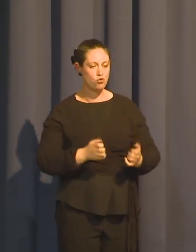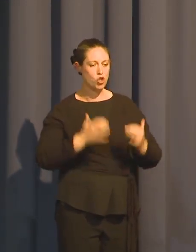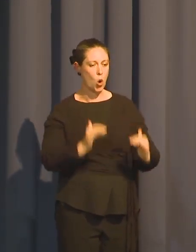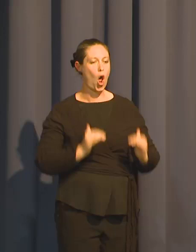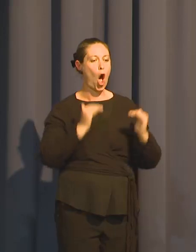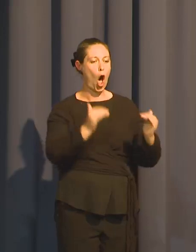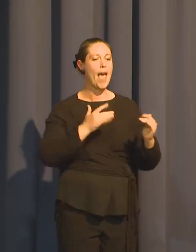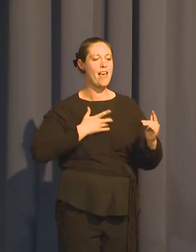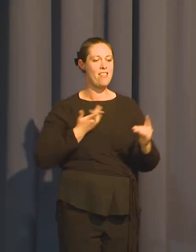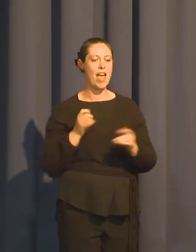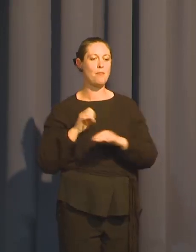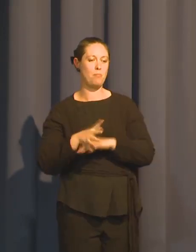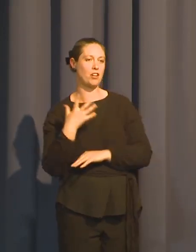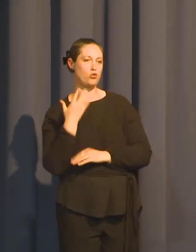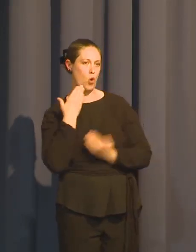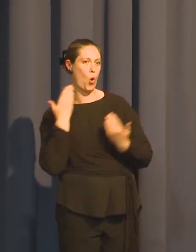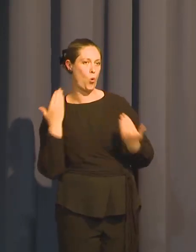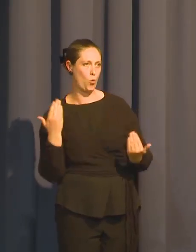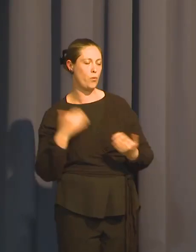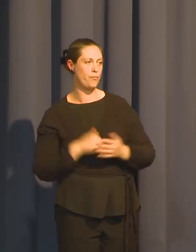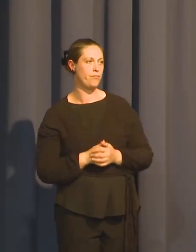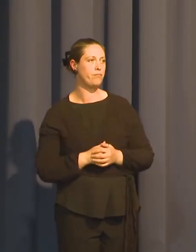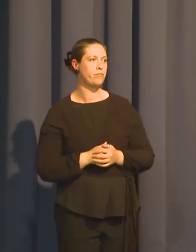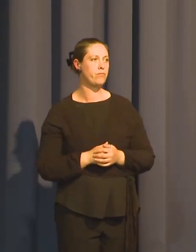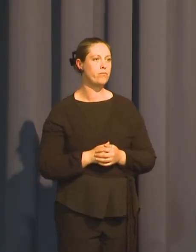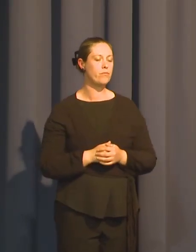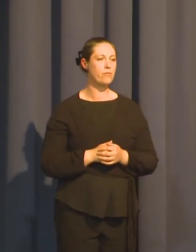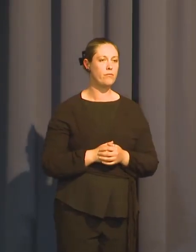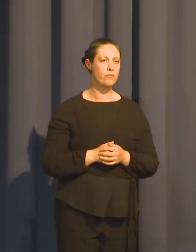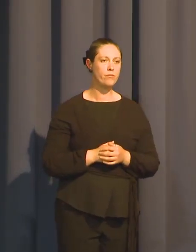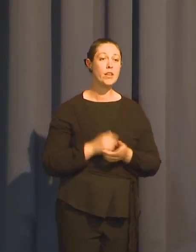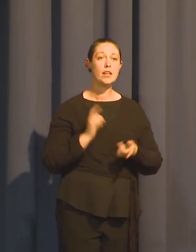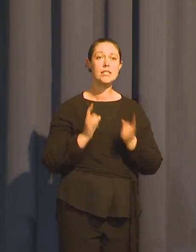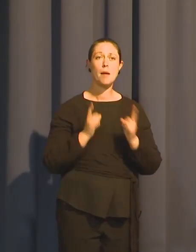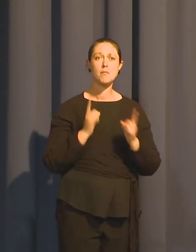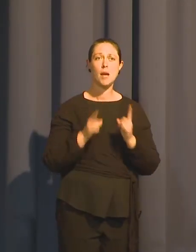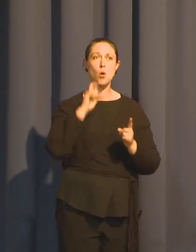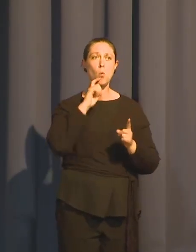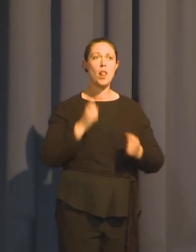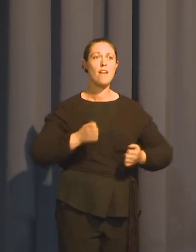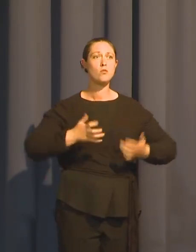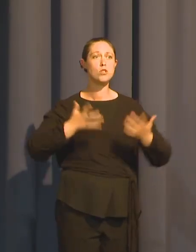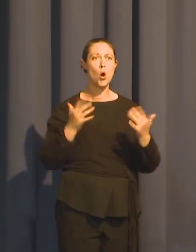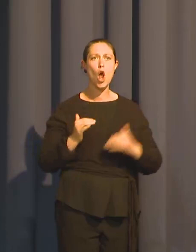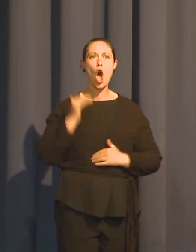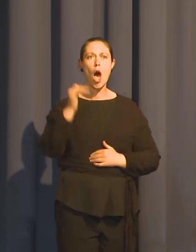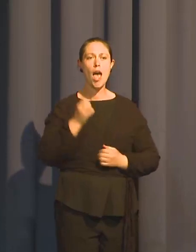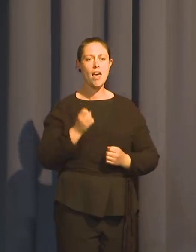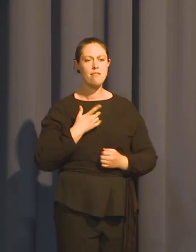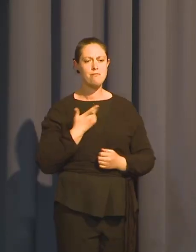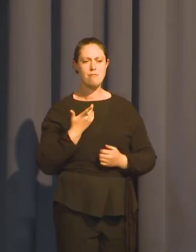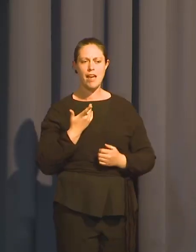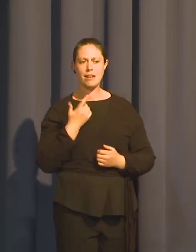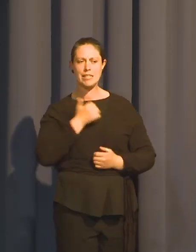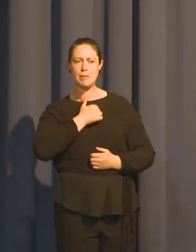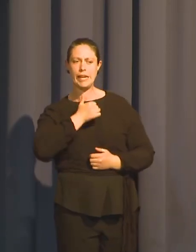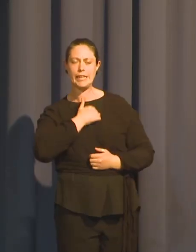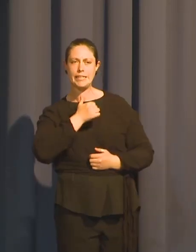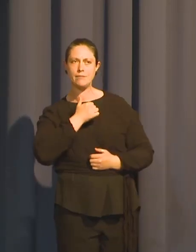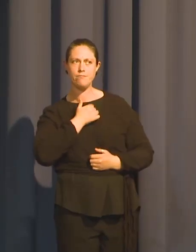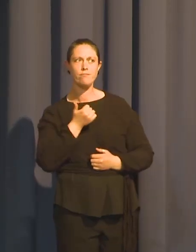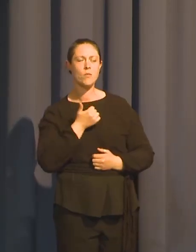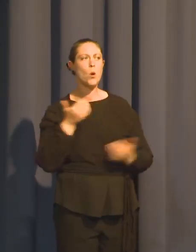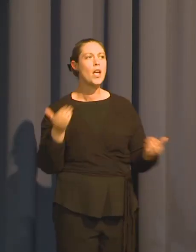higher than what you expected or higher than what you think you can explain? We do encourage you to read the information on the